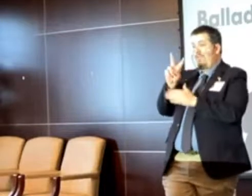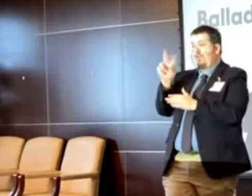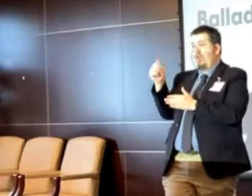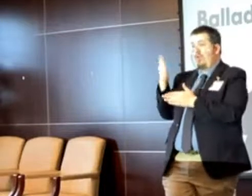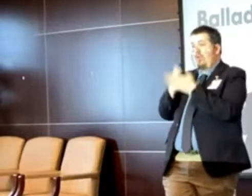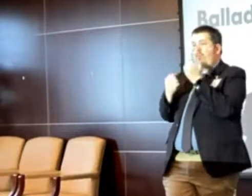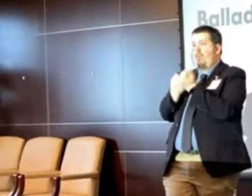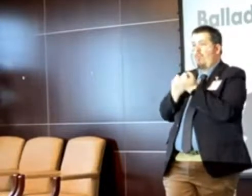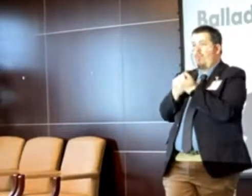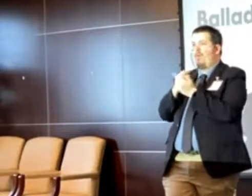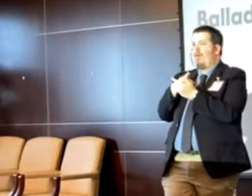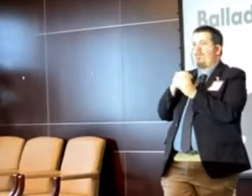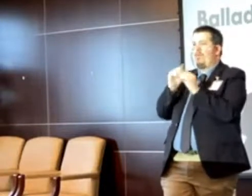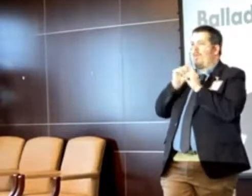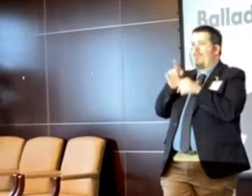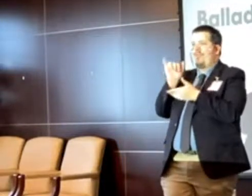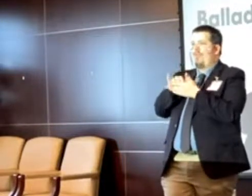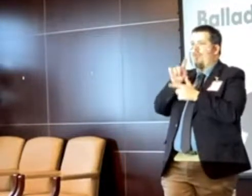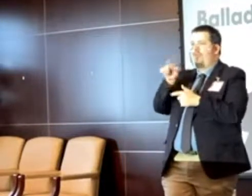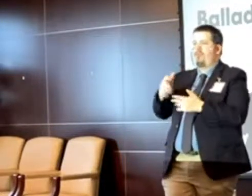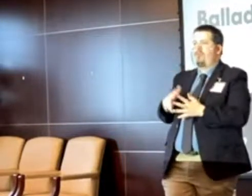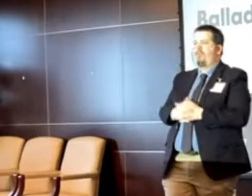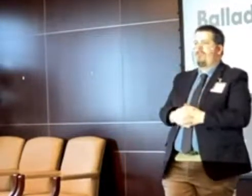some support, but we don't have any answer to that question